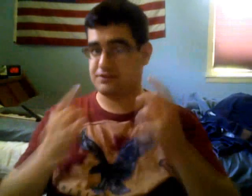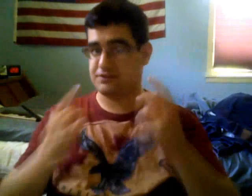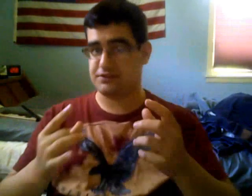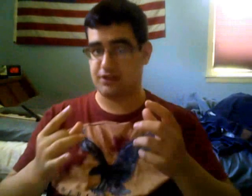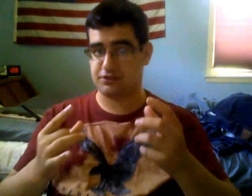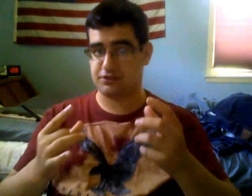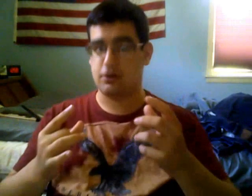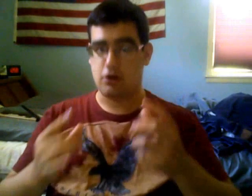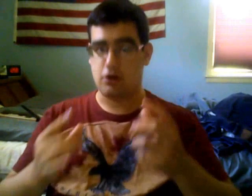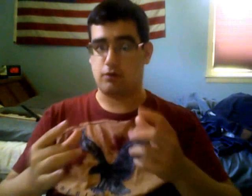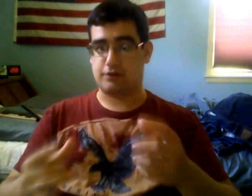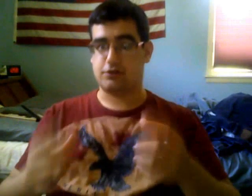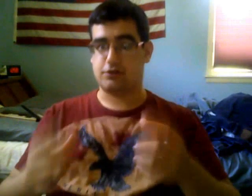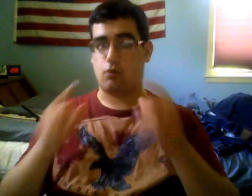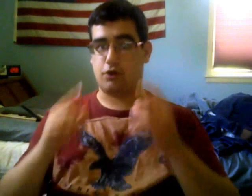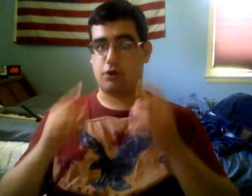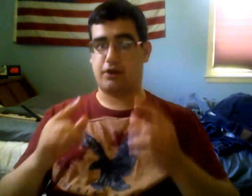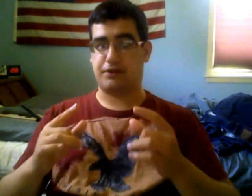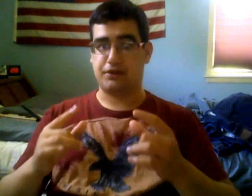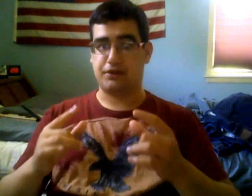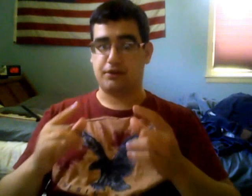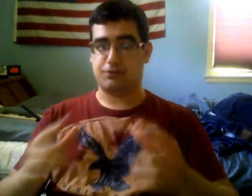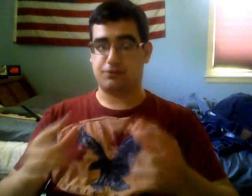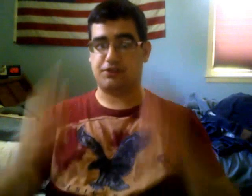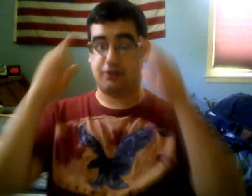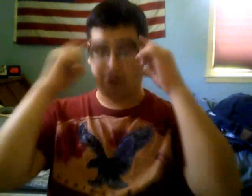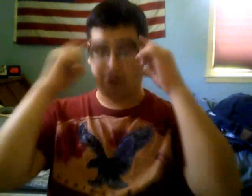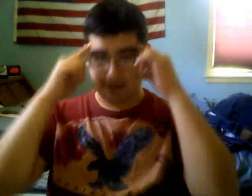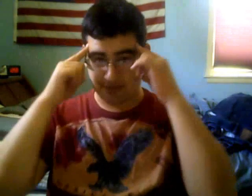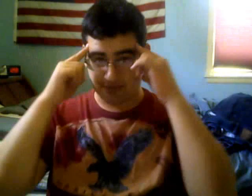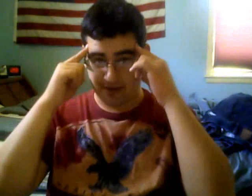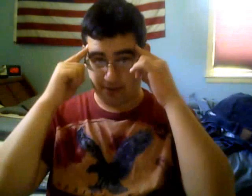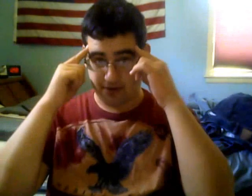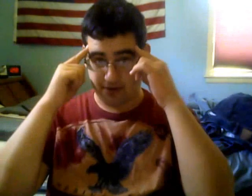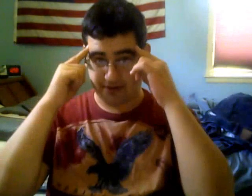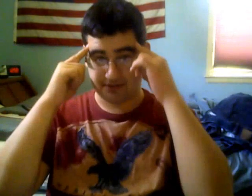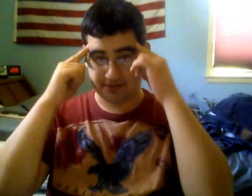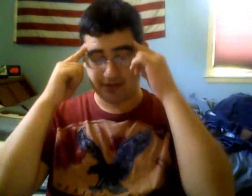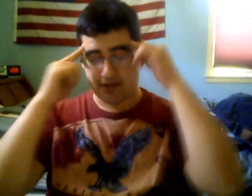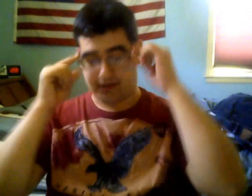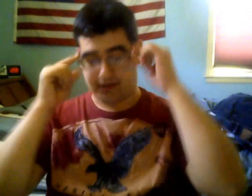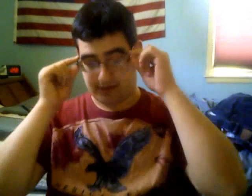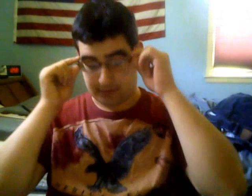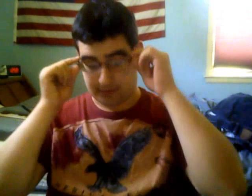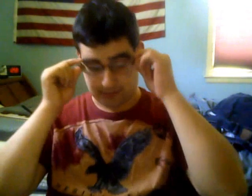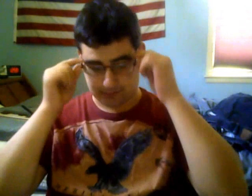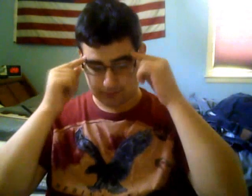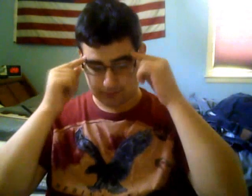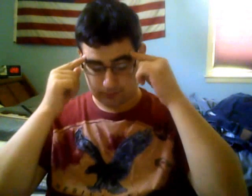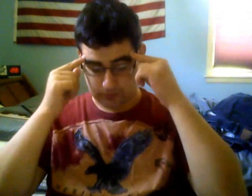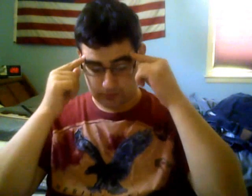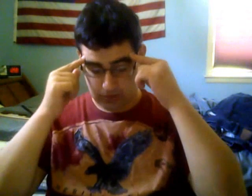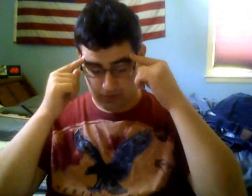1976 election was Watergate was still in the minds of many Americans, and